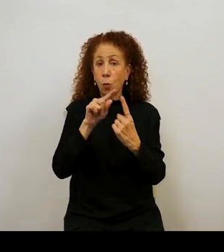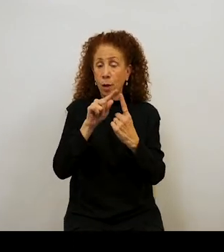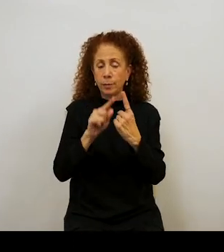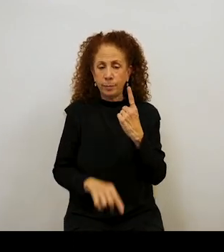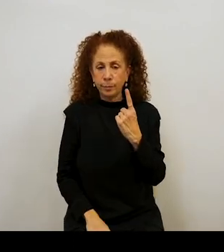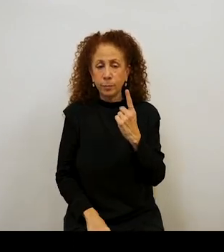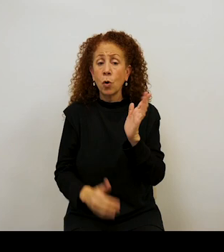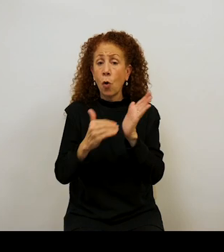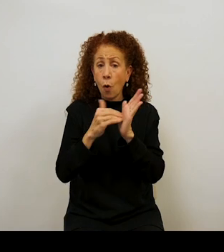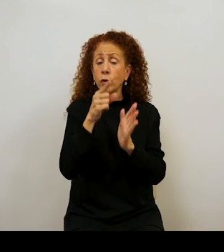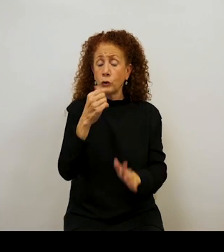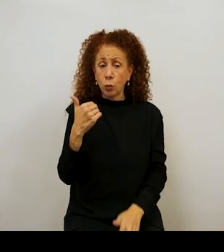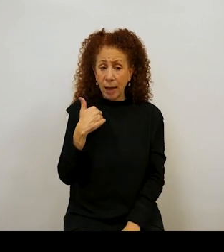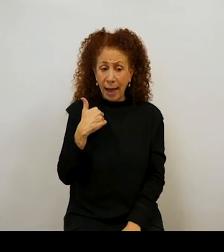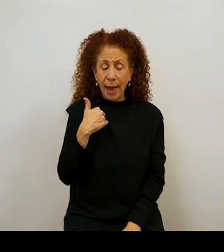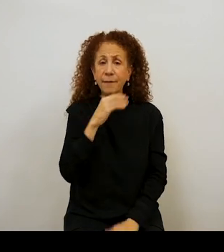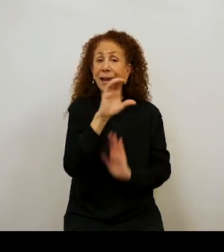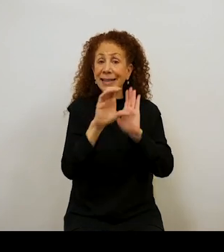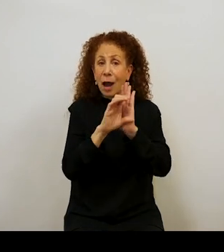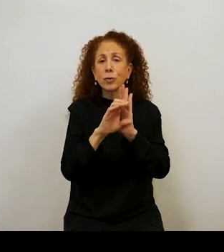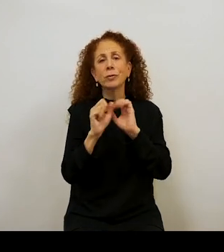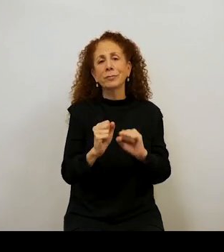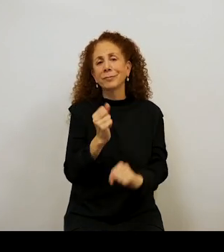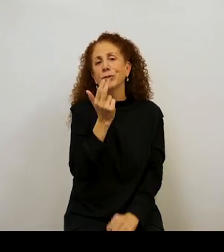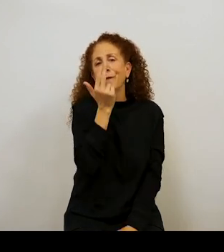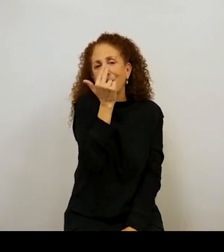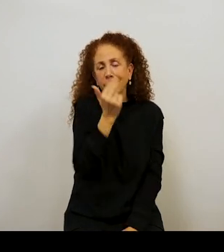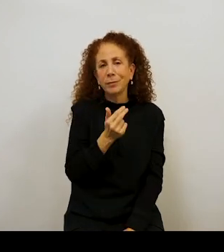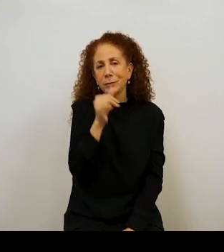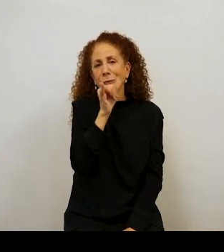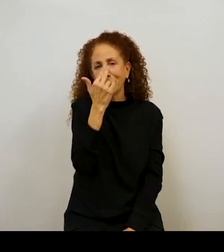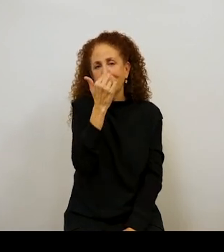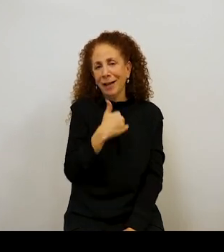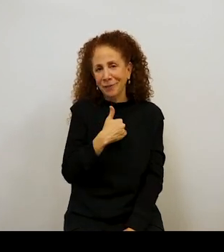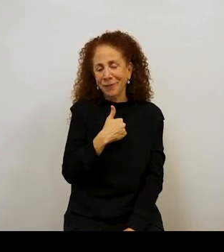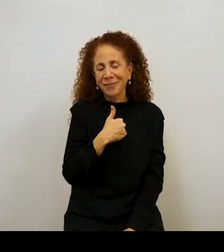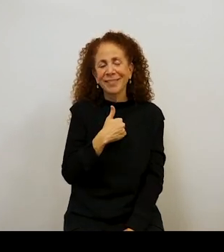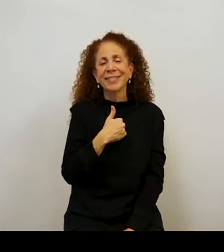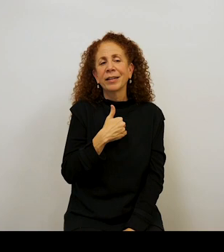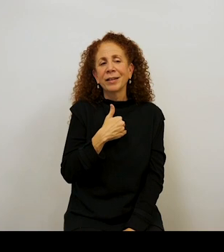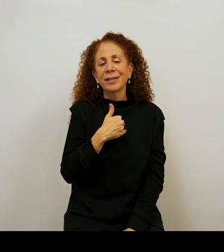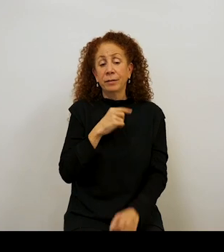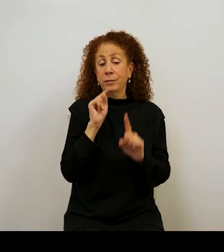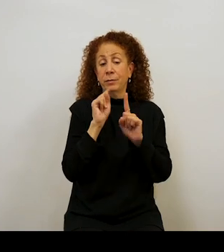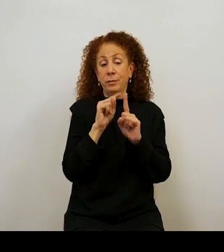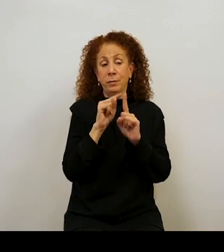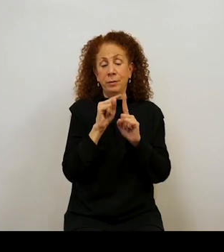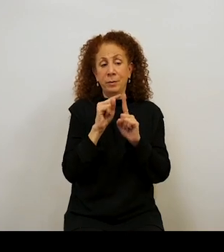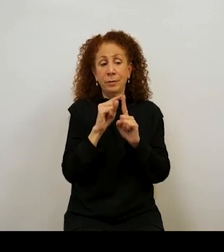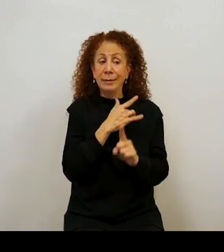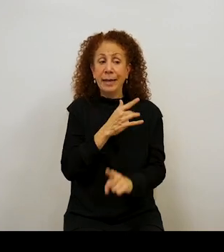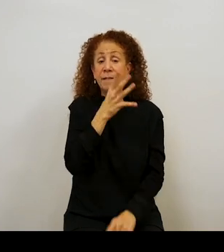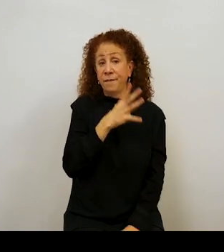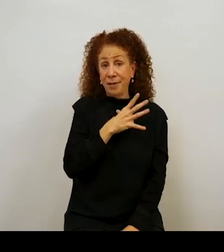was that you often have a character who's got a very goofy sense of humor mm-hmm. And who questions, it's often a female